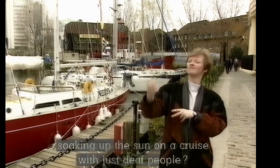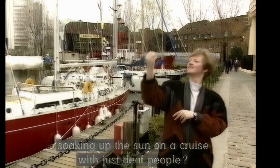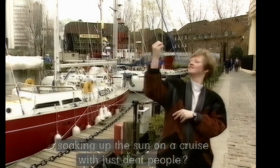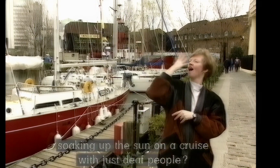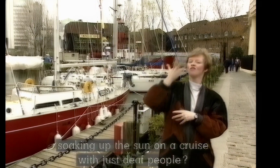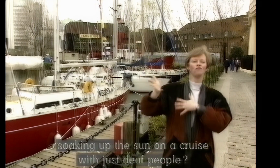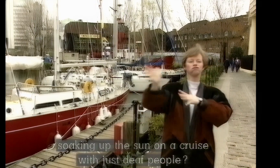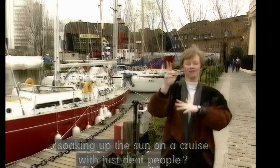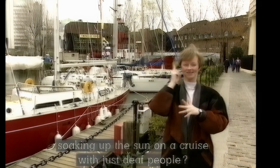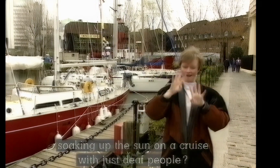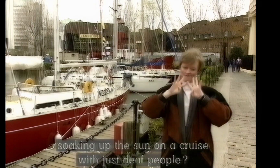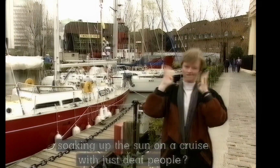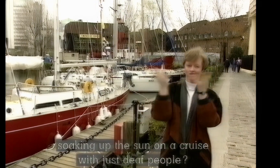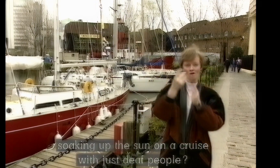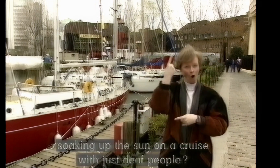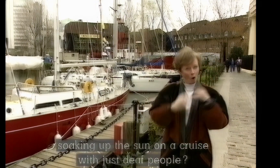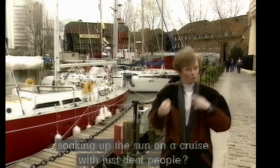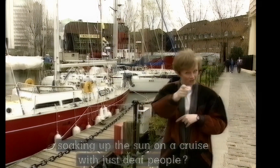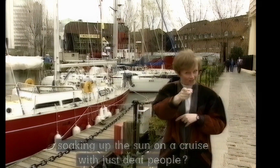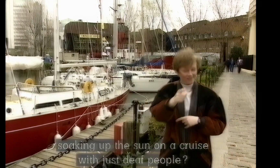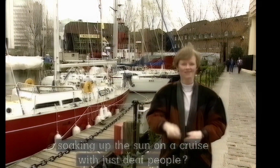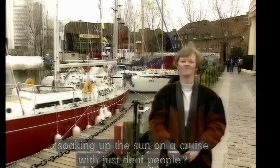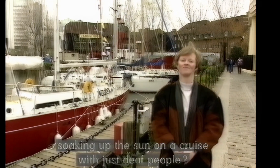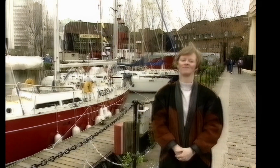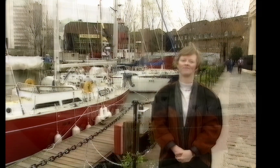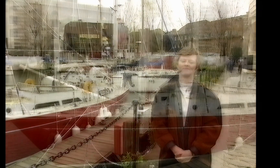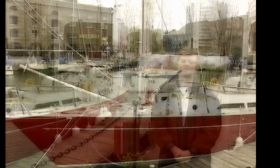up the sun on a cruise with just deaf people?